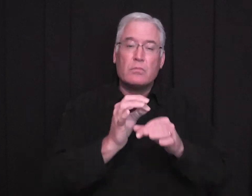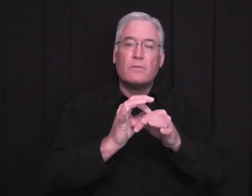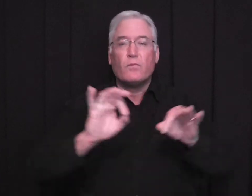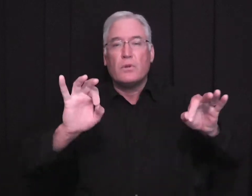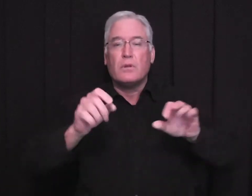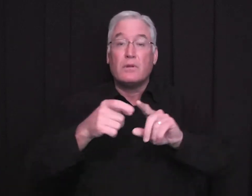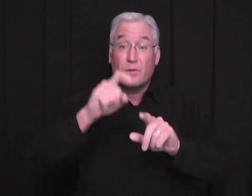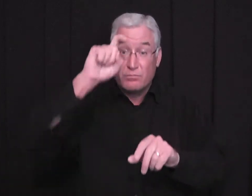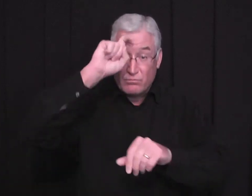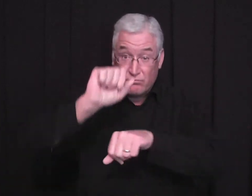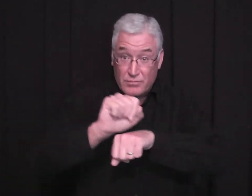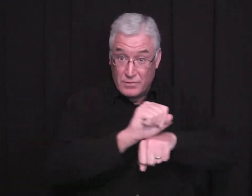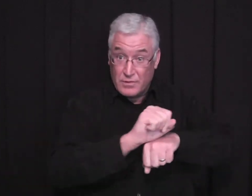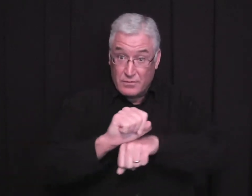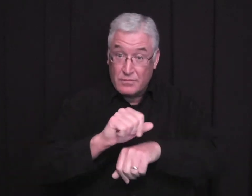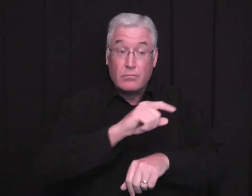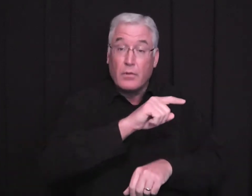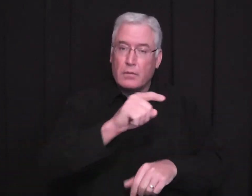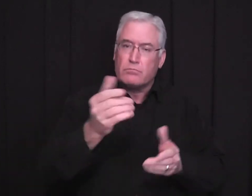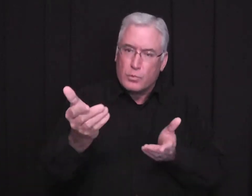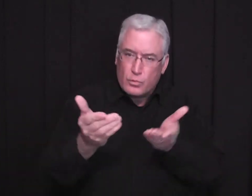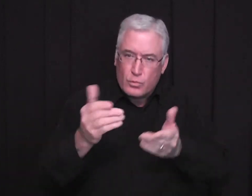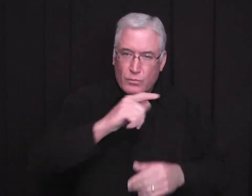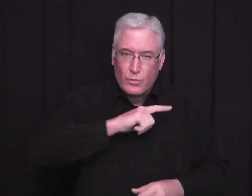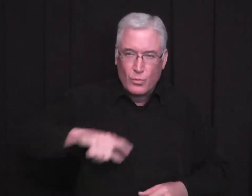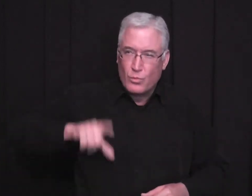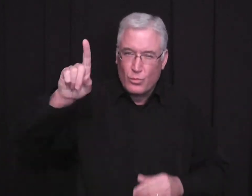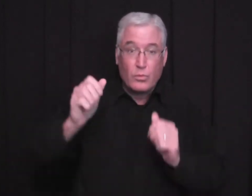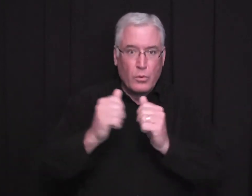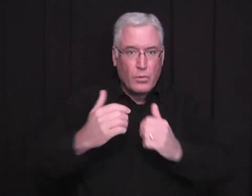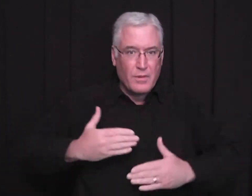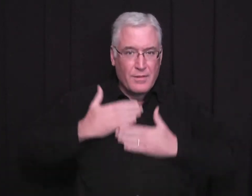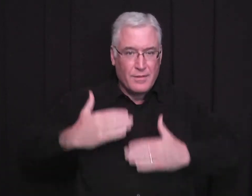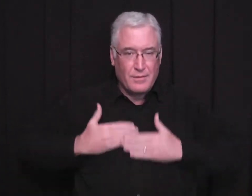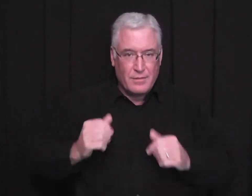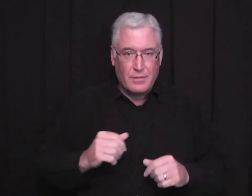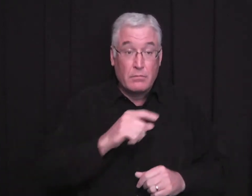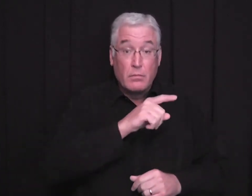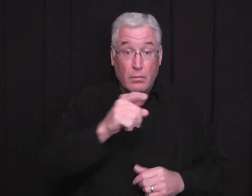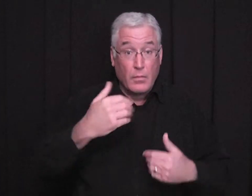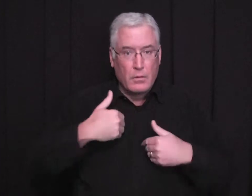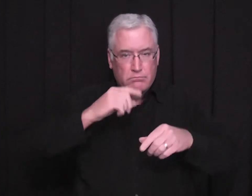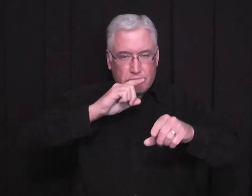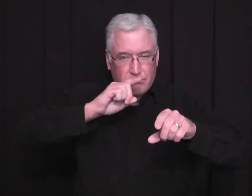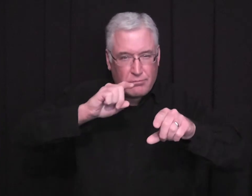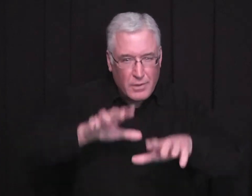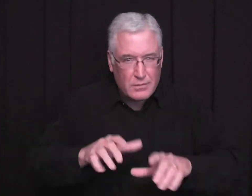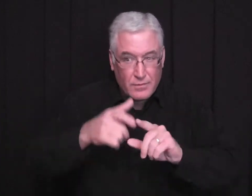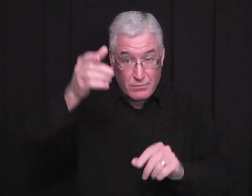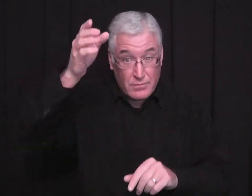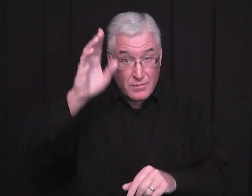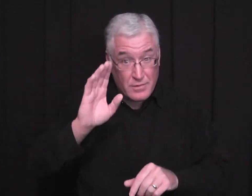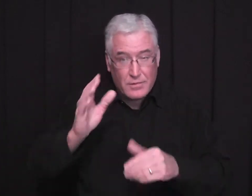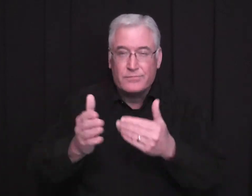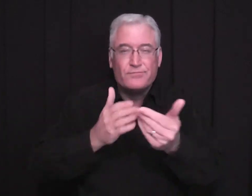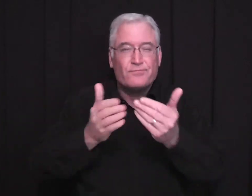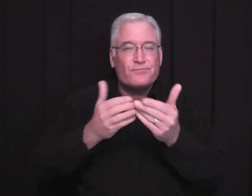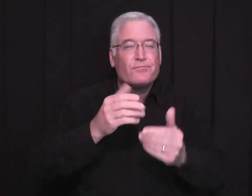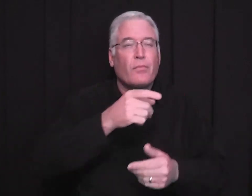At that time when the Israelites were free from Egyptian slavery, they served the Lord with gladness.